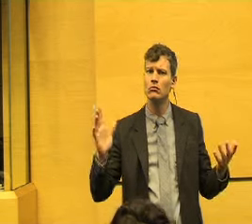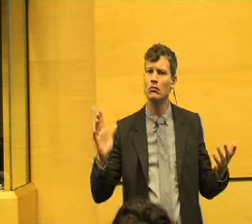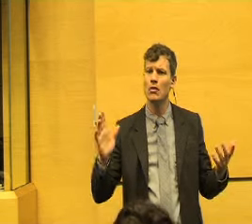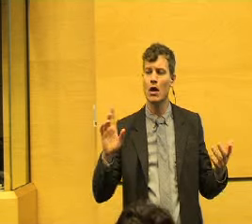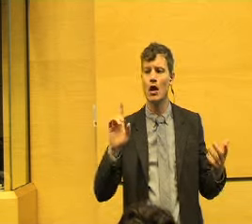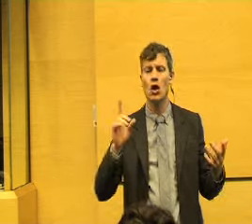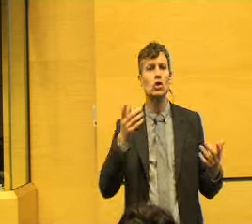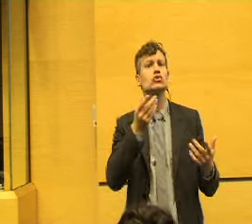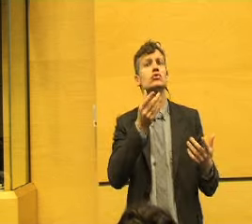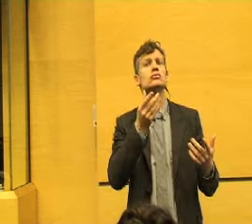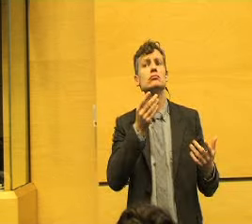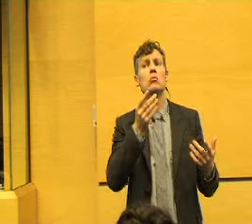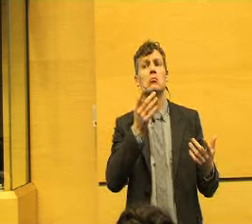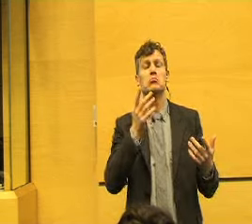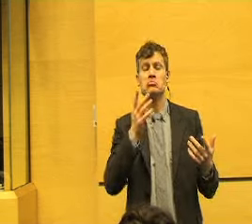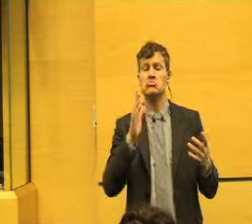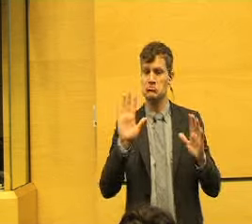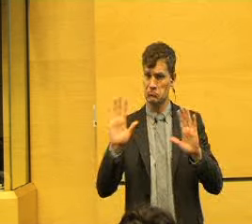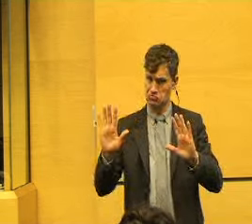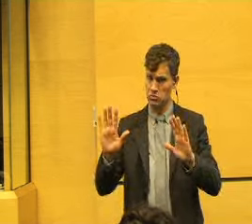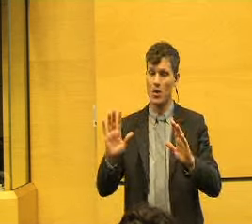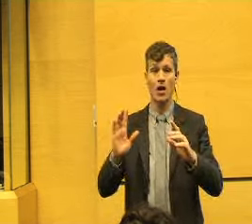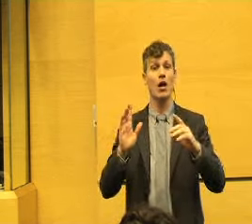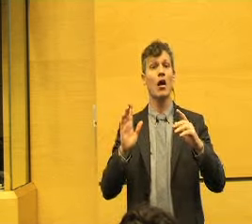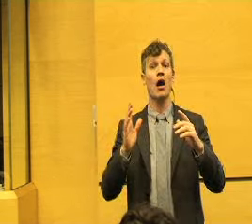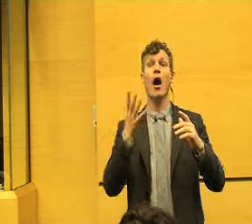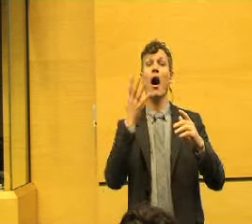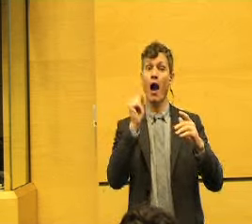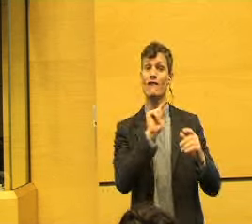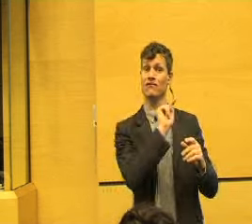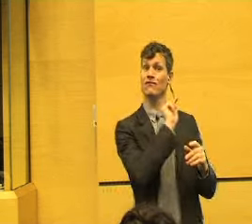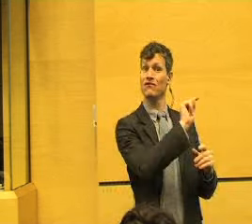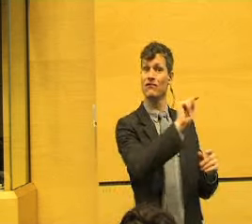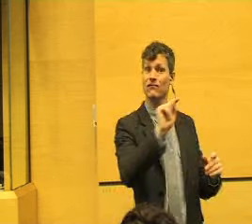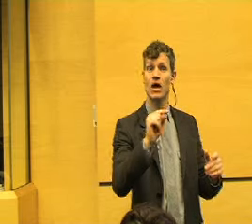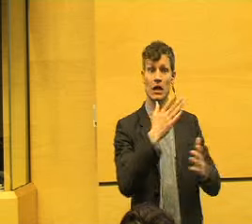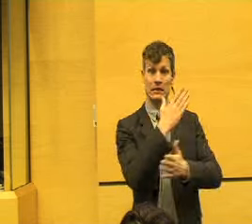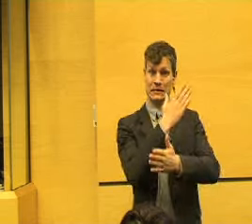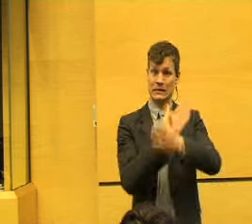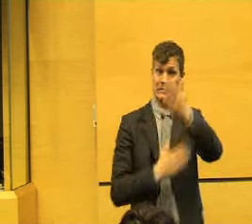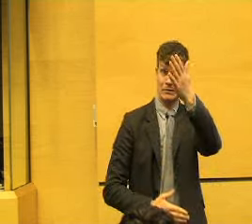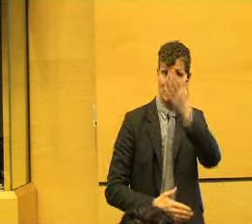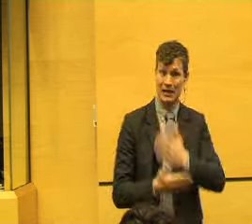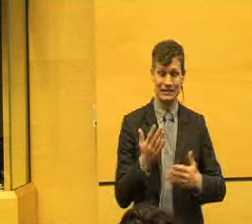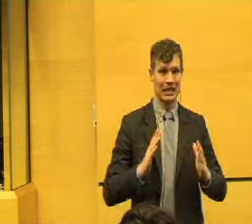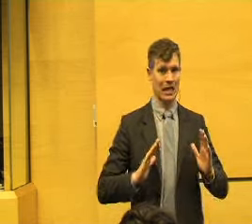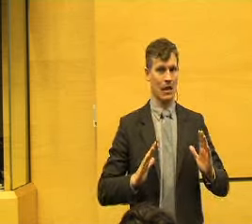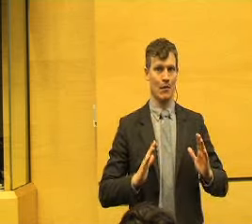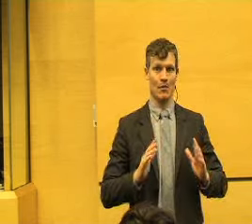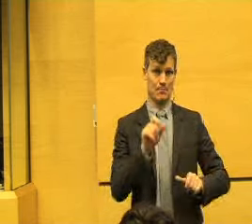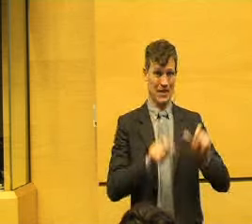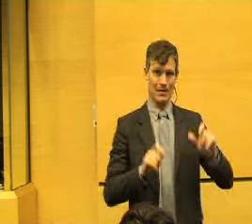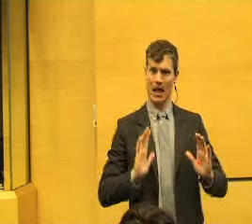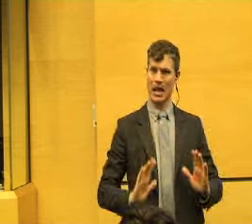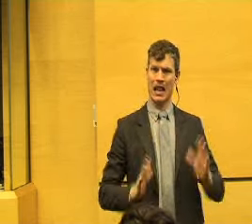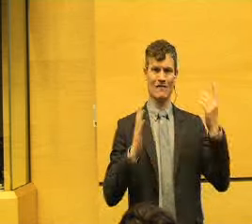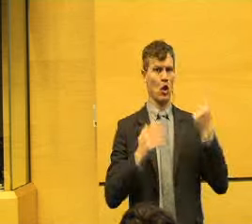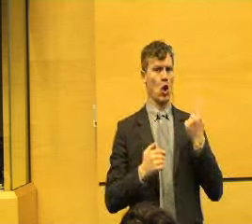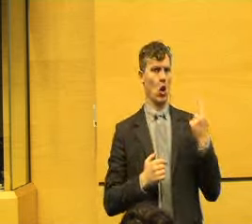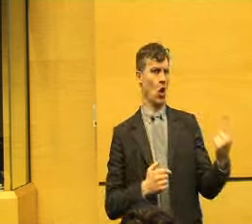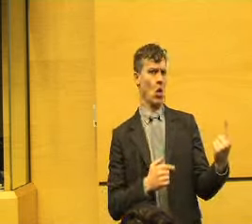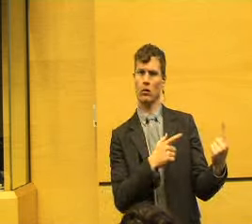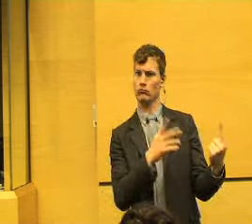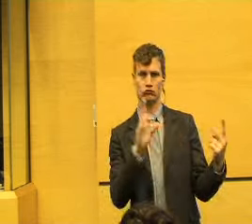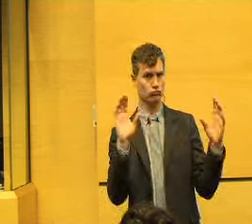any assistance and support. For those with serious disabilities, it leads to neglect and poverty. The support